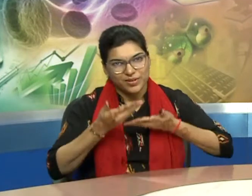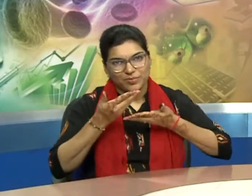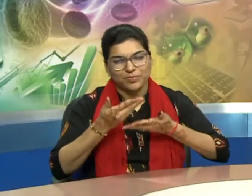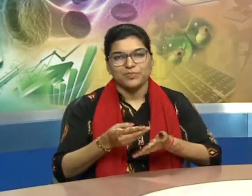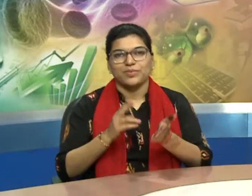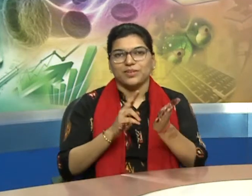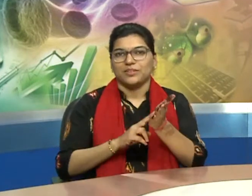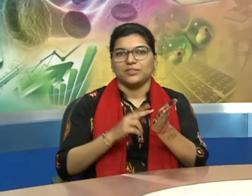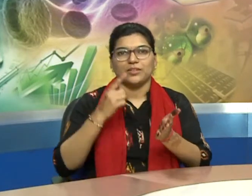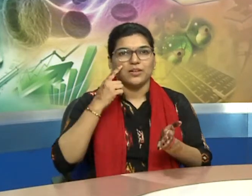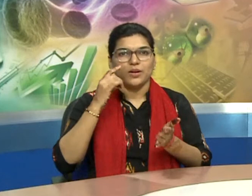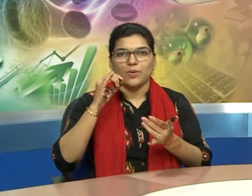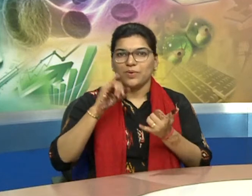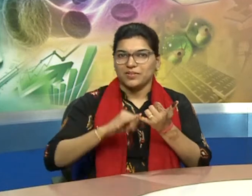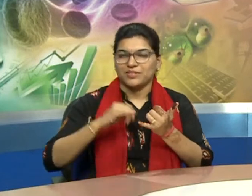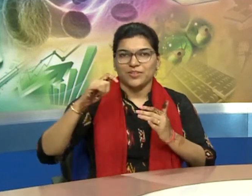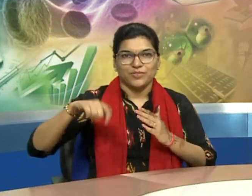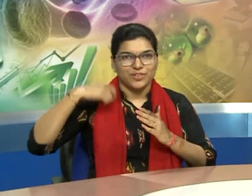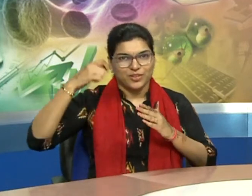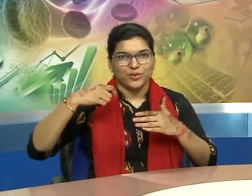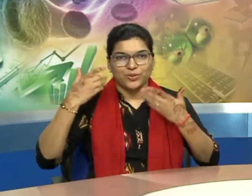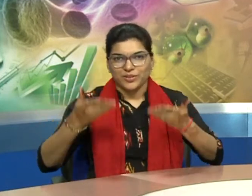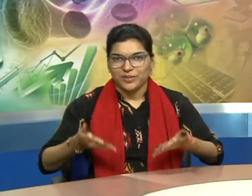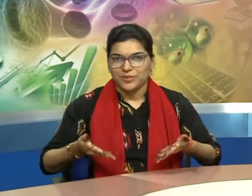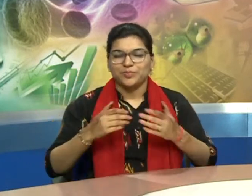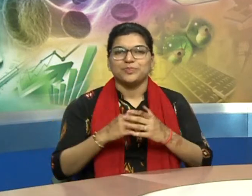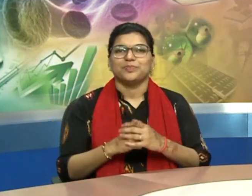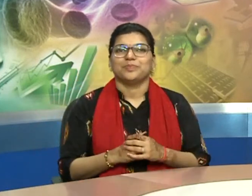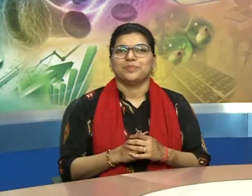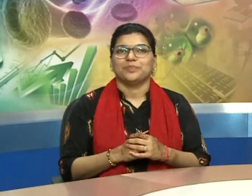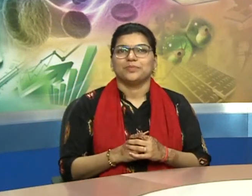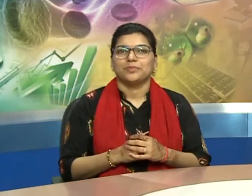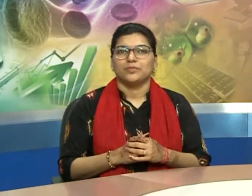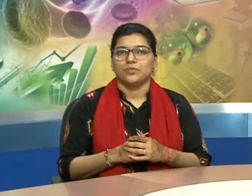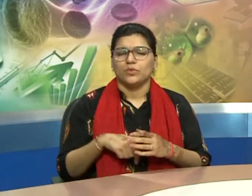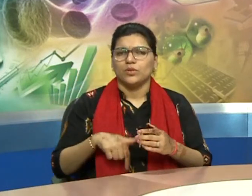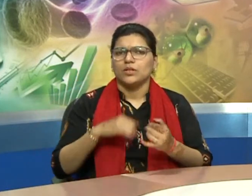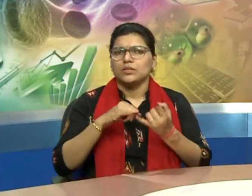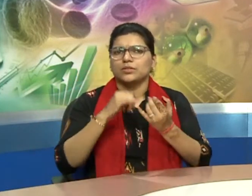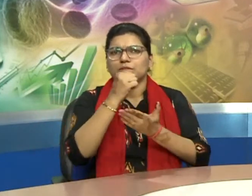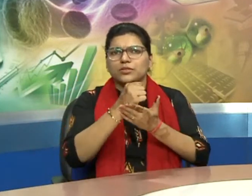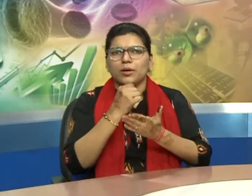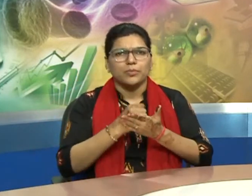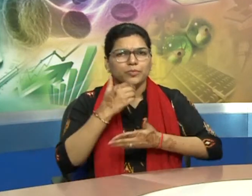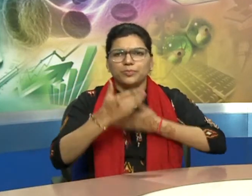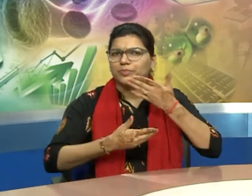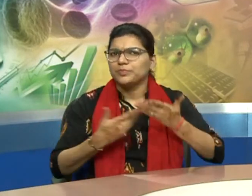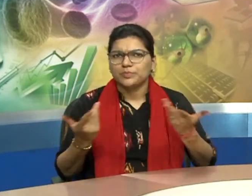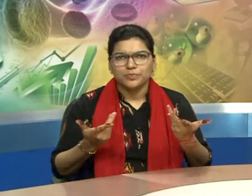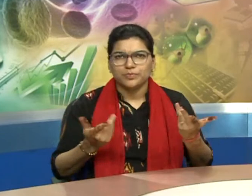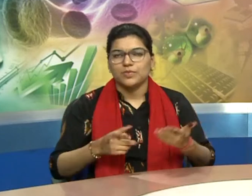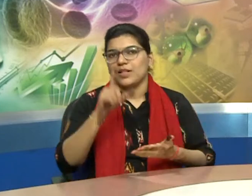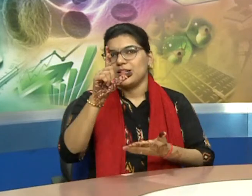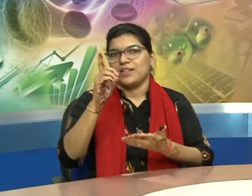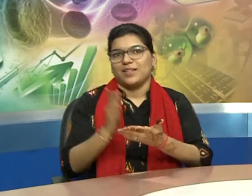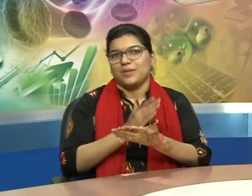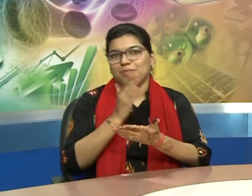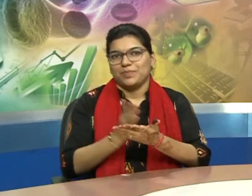Welcome you all in this education video of NIOS. We are doing subject